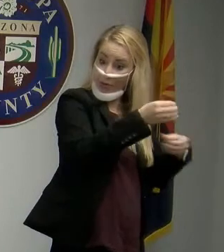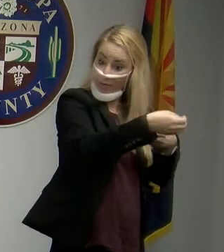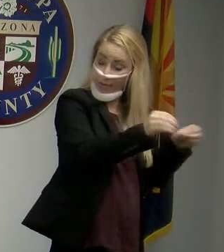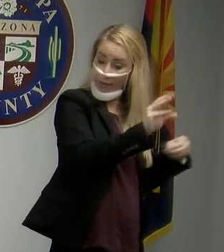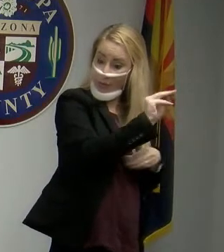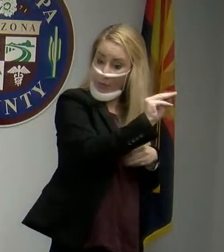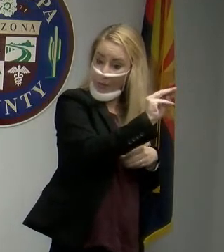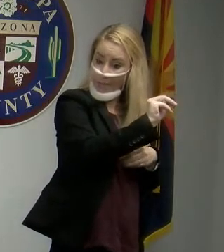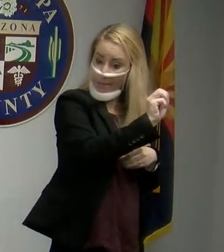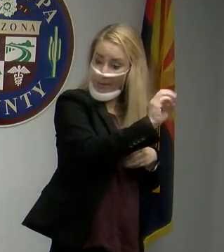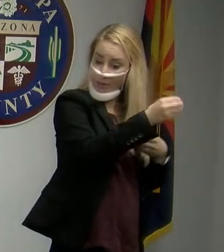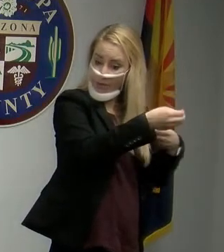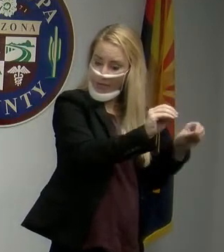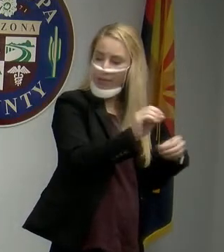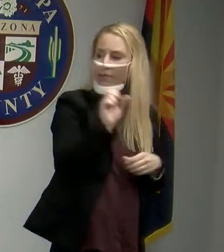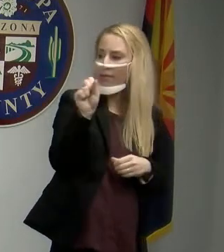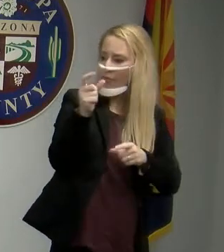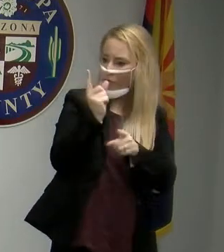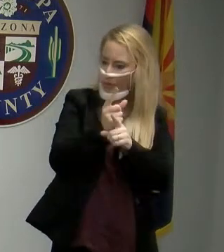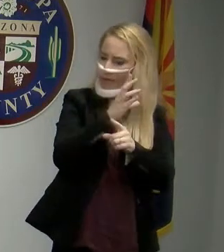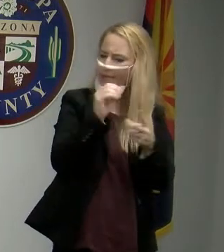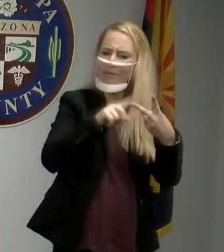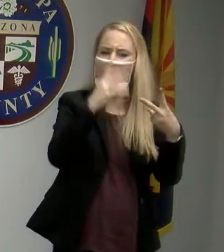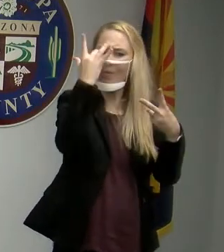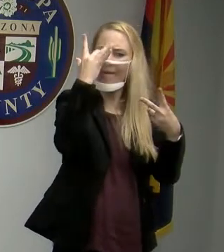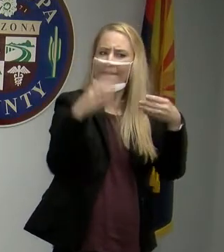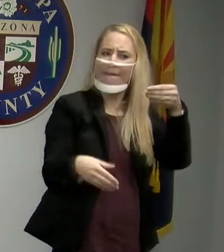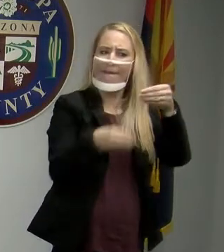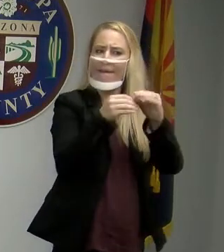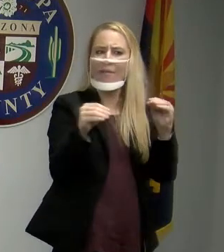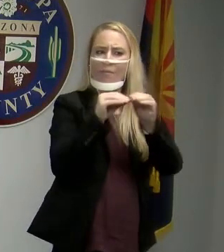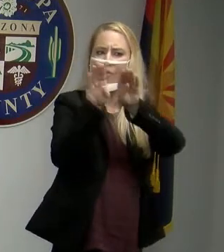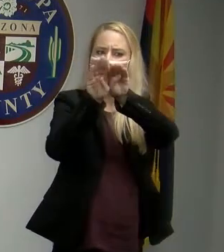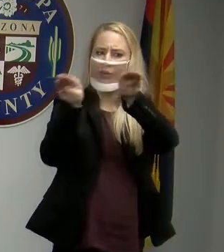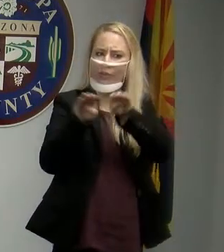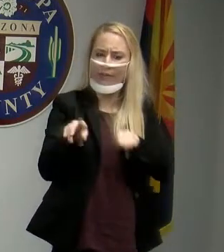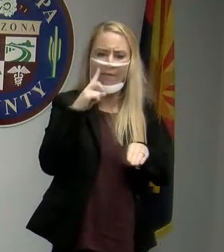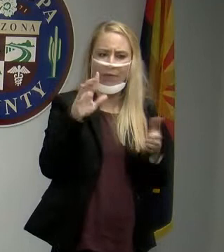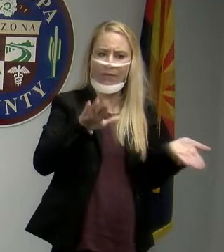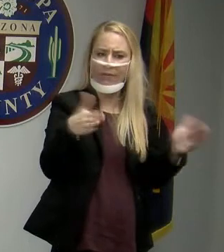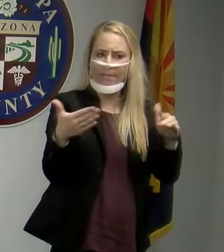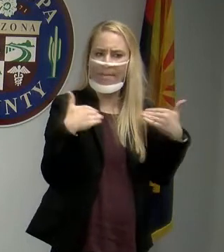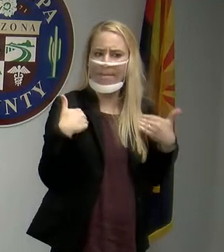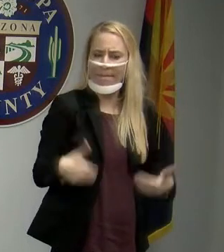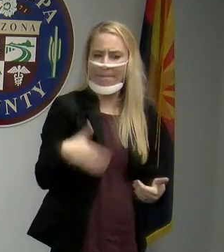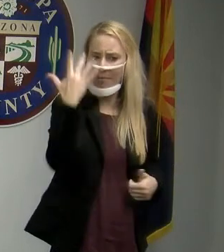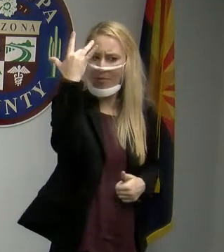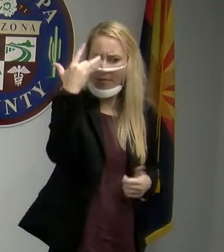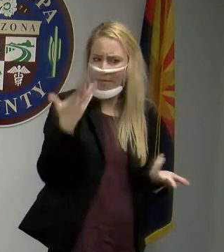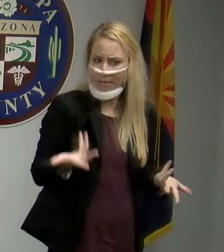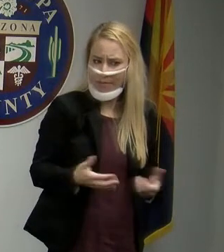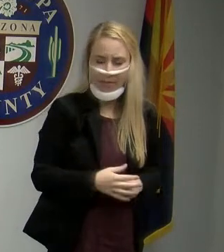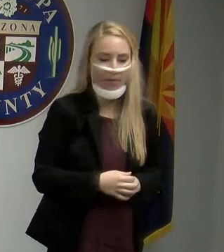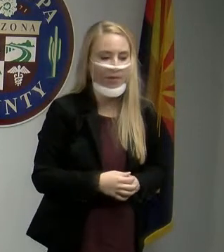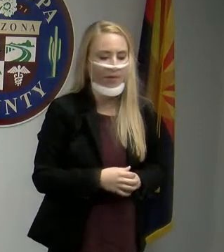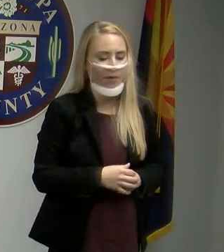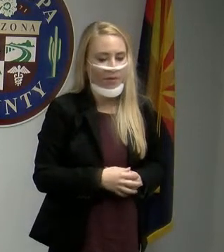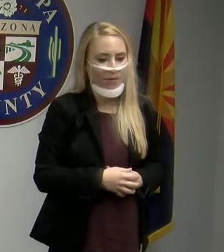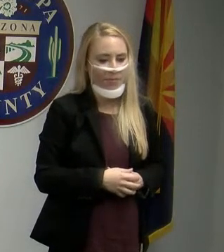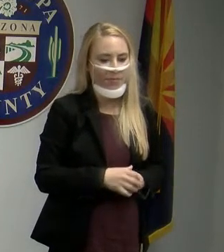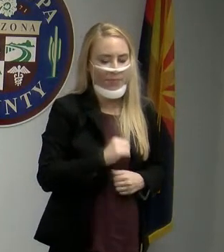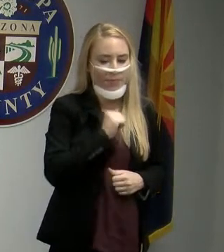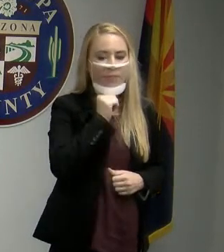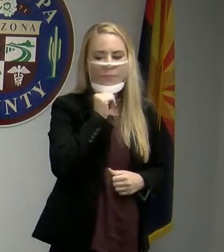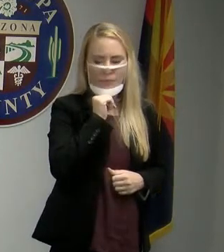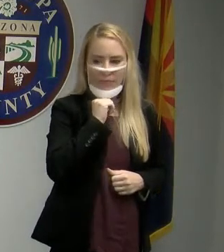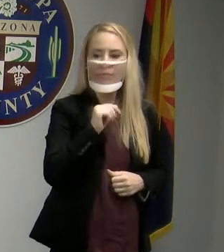That's right, but then Okay. also explain why you're adding so much extra capacity. Sure. So we're not always.